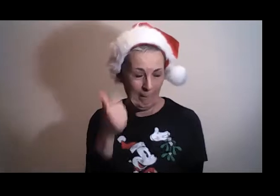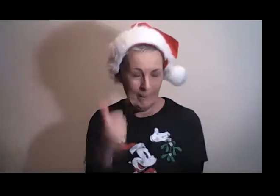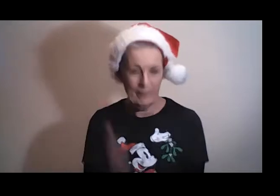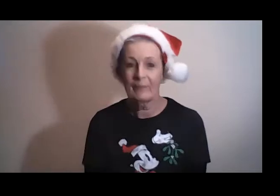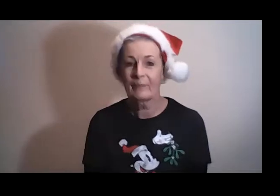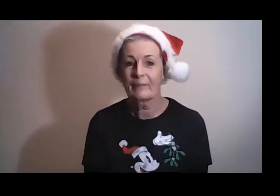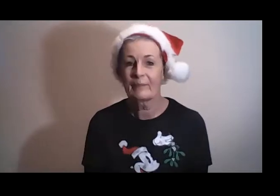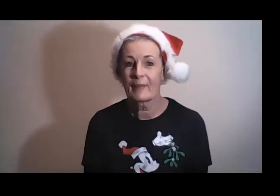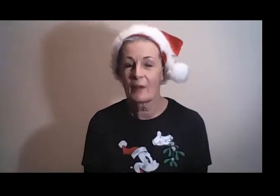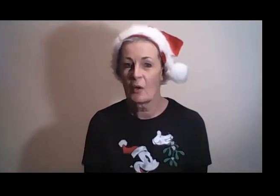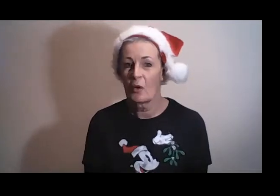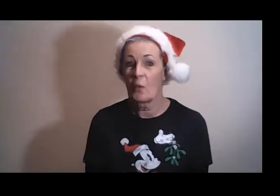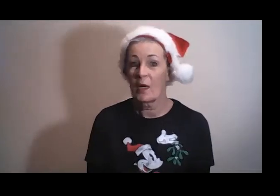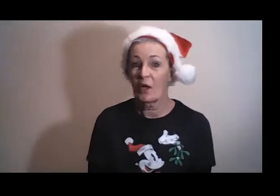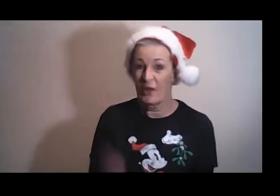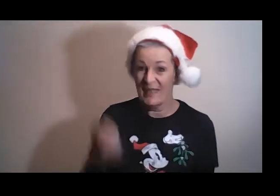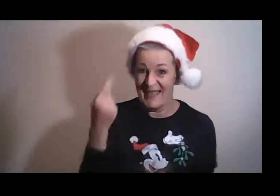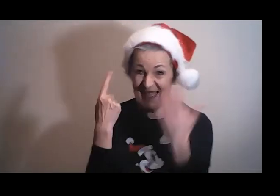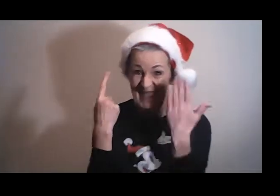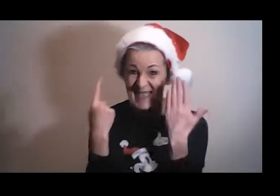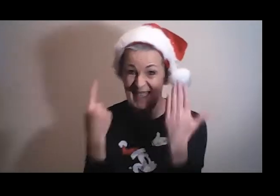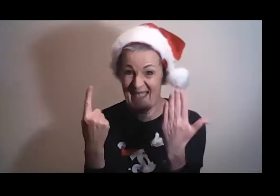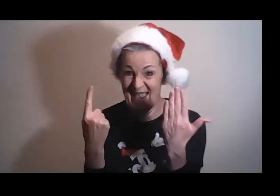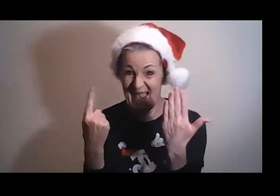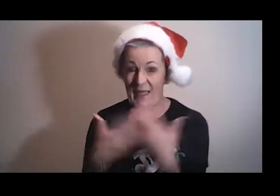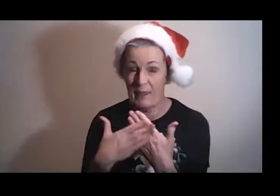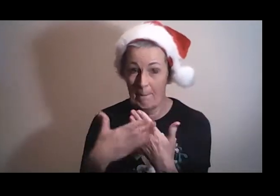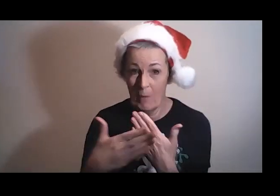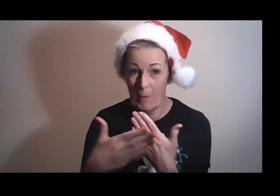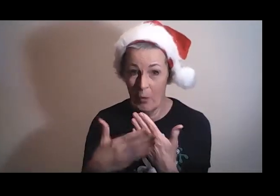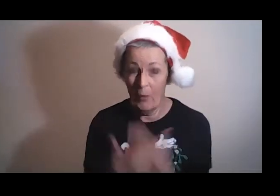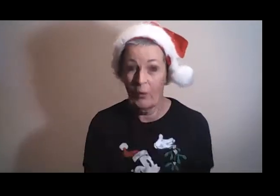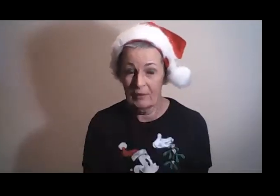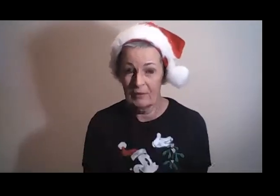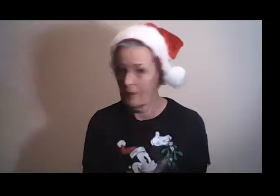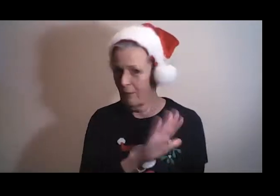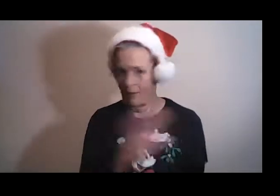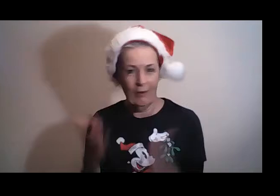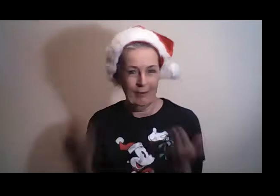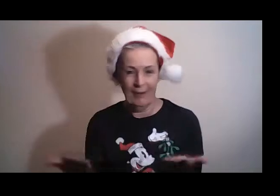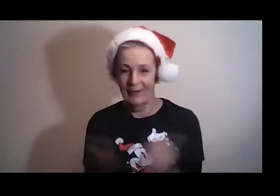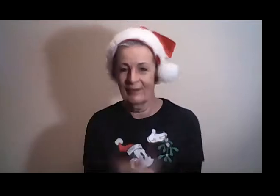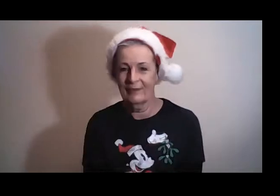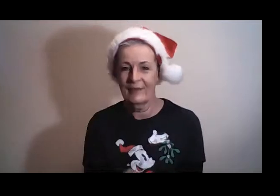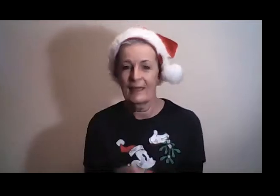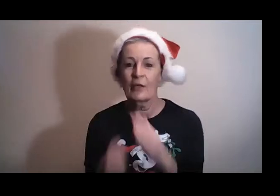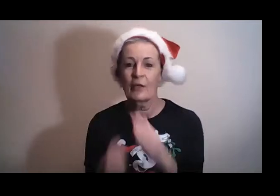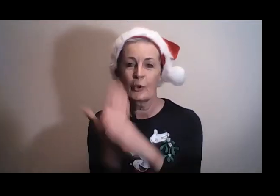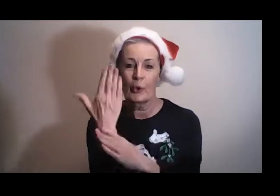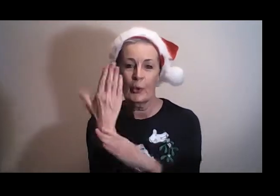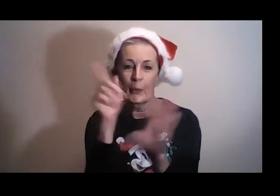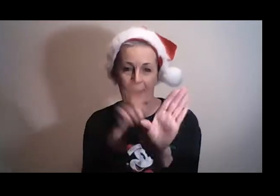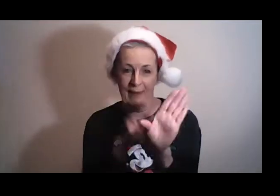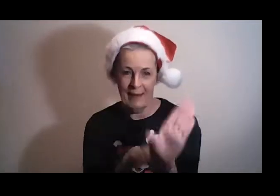another 6 to look forward to, which will break down in 2 more sessions in the new year.